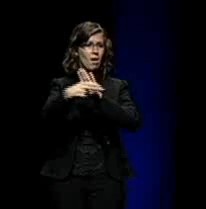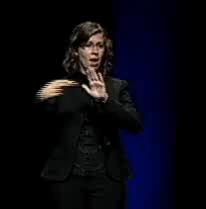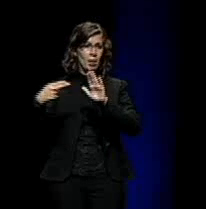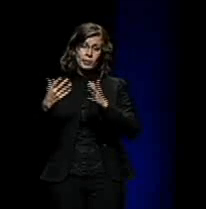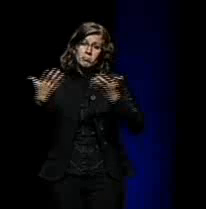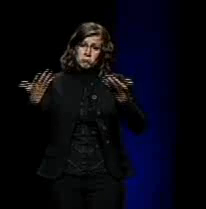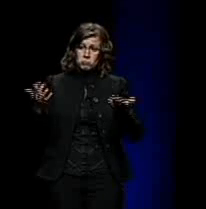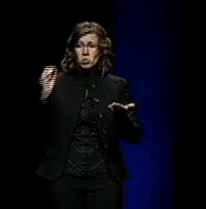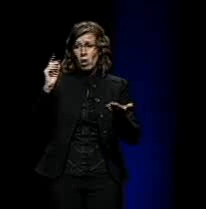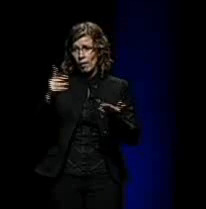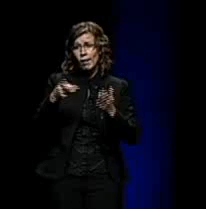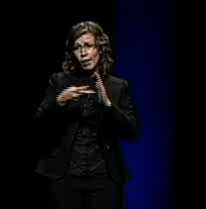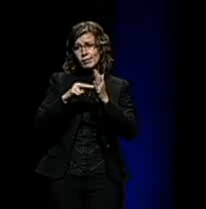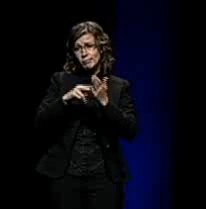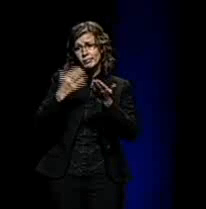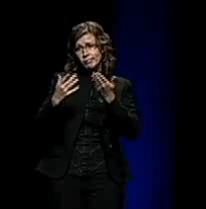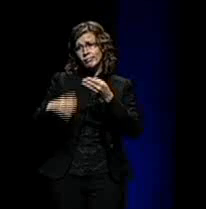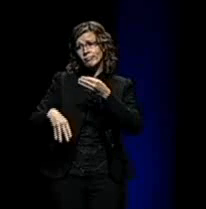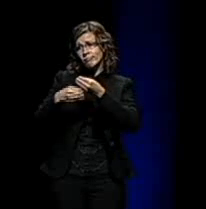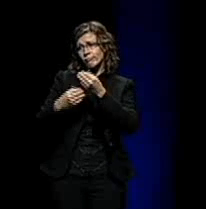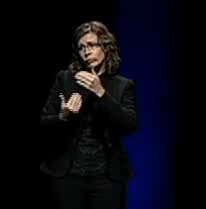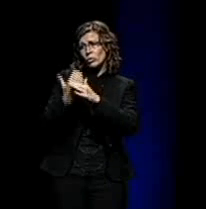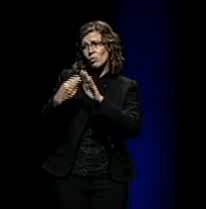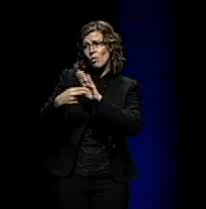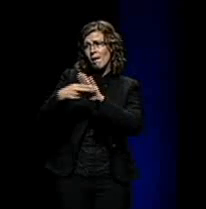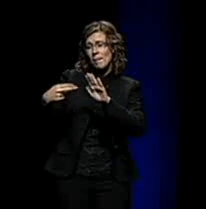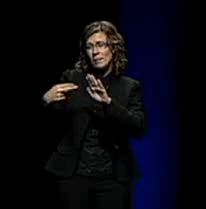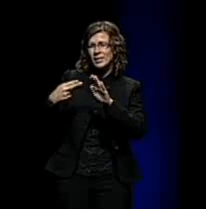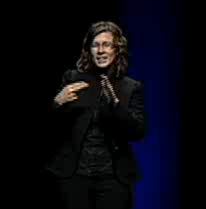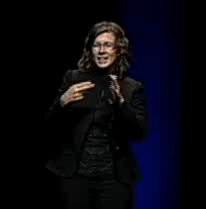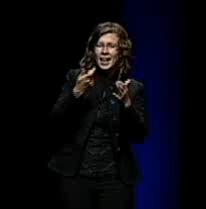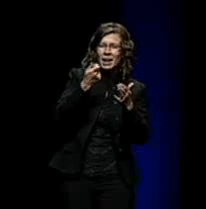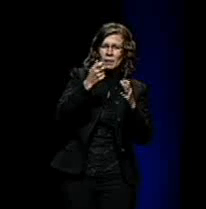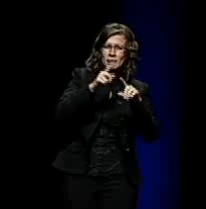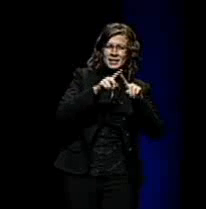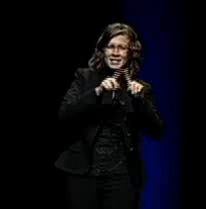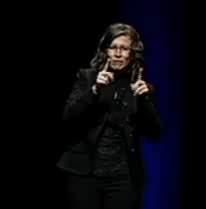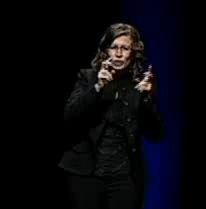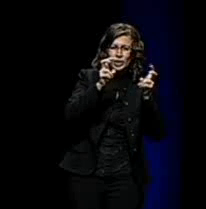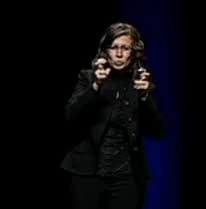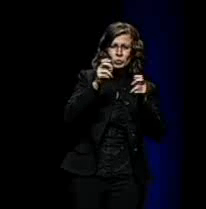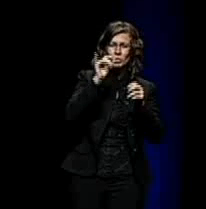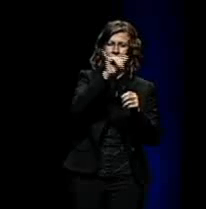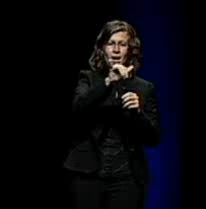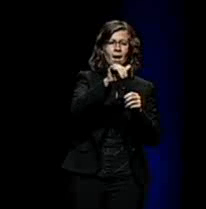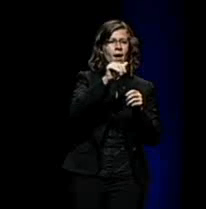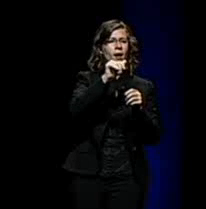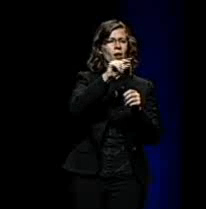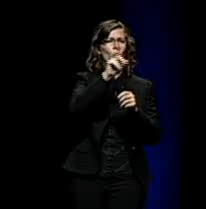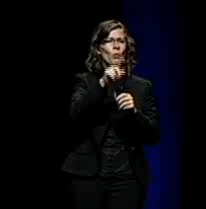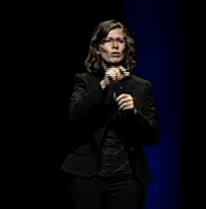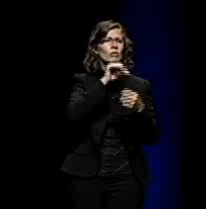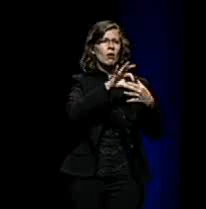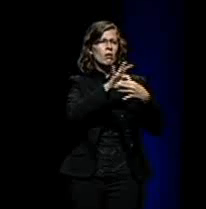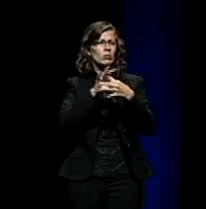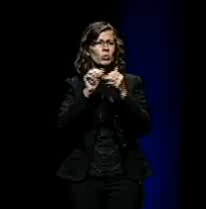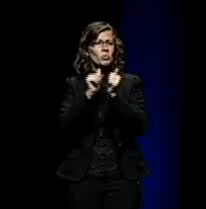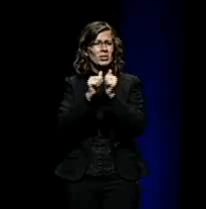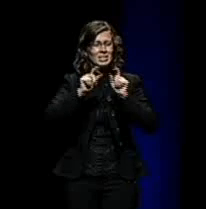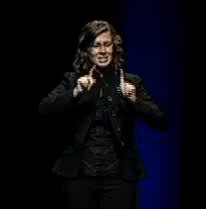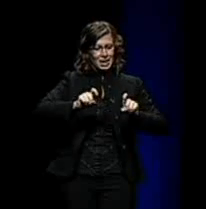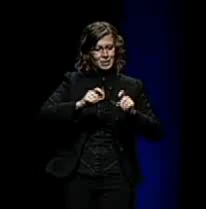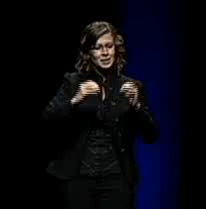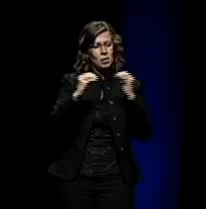that. So again, this is a slightly different issue. It's not necessarily a testing issue. It's more, again, truth in